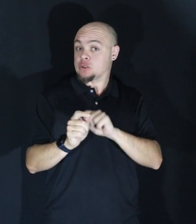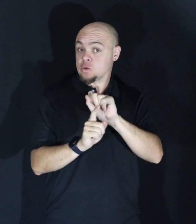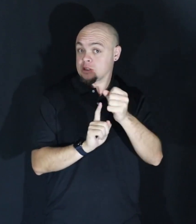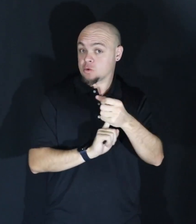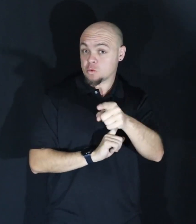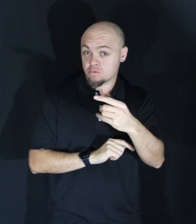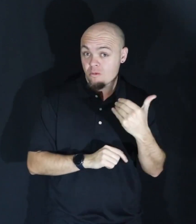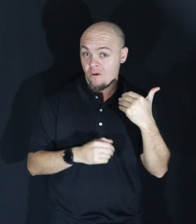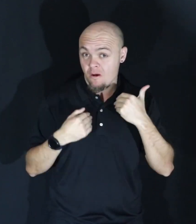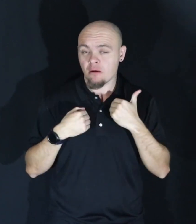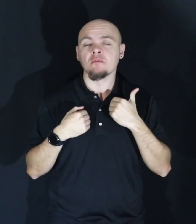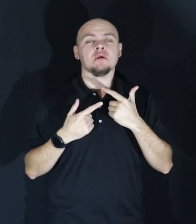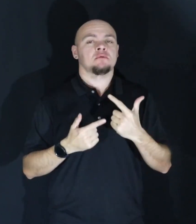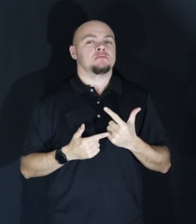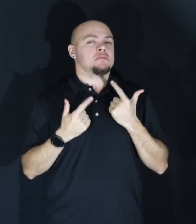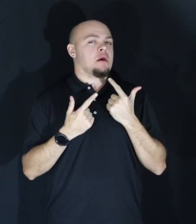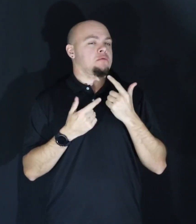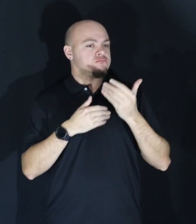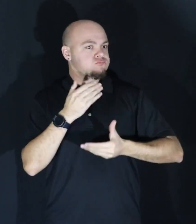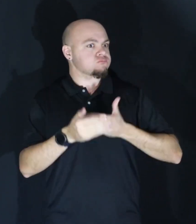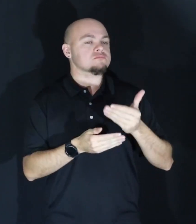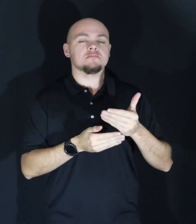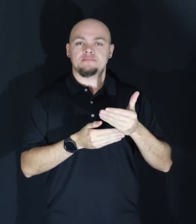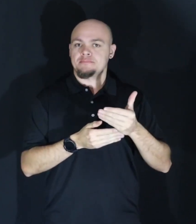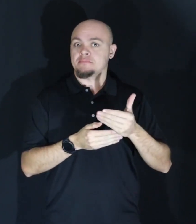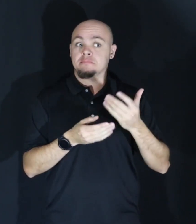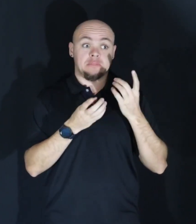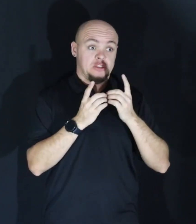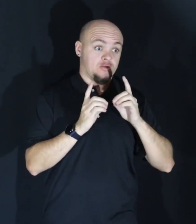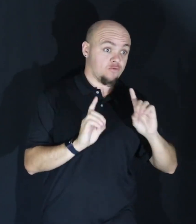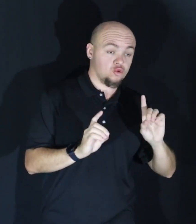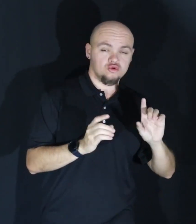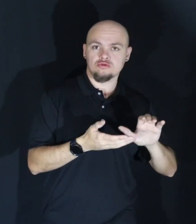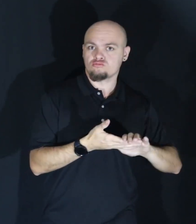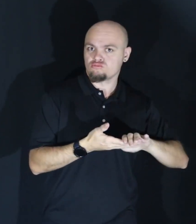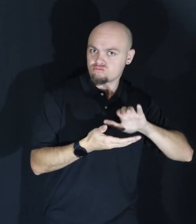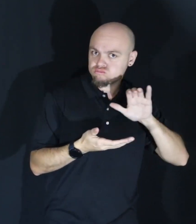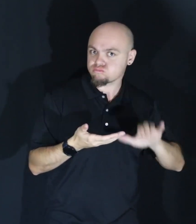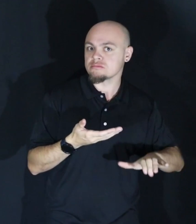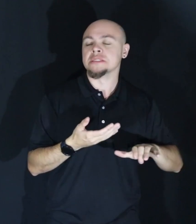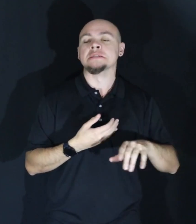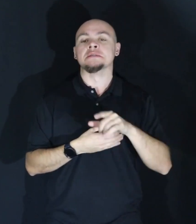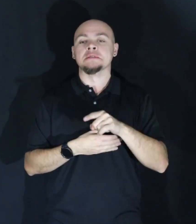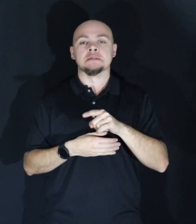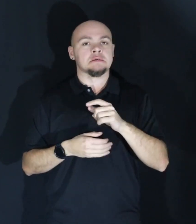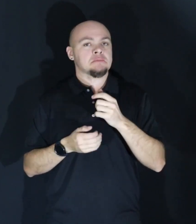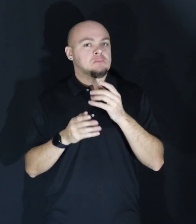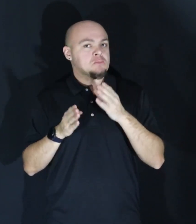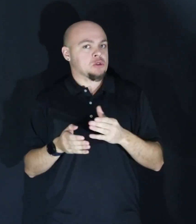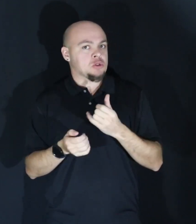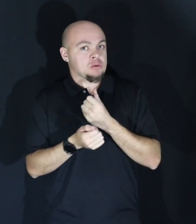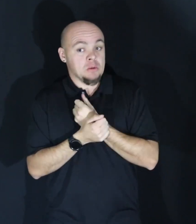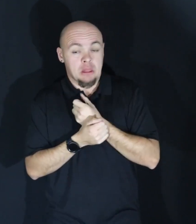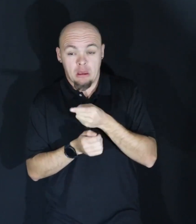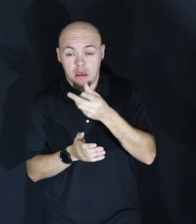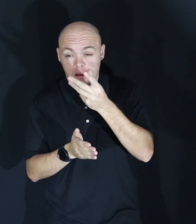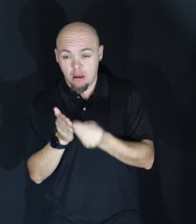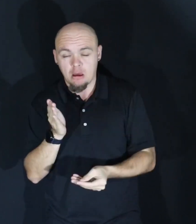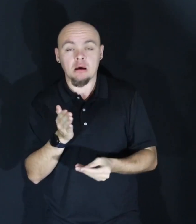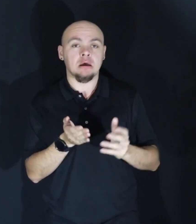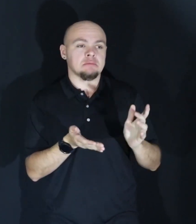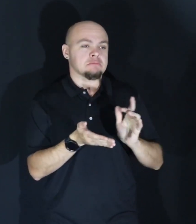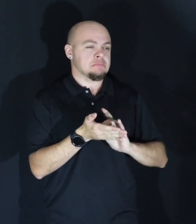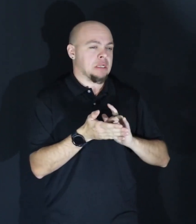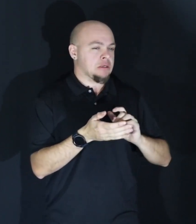you encounter in life. Whether you're experiencing a divorce, the loss of someone you love, a medical challenge, or a